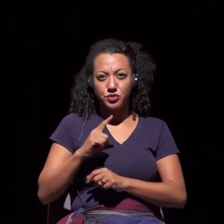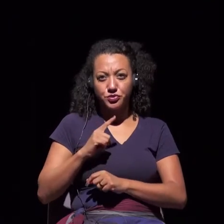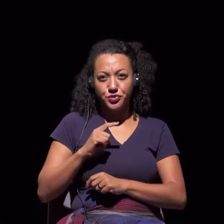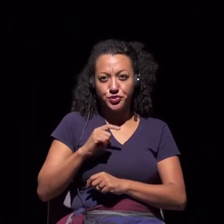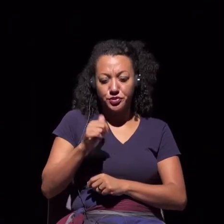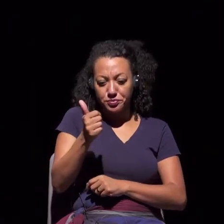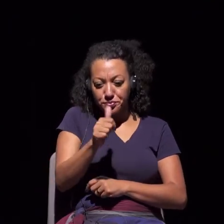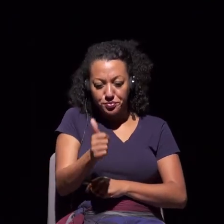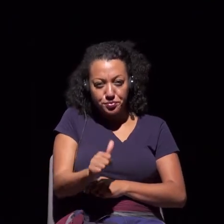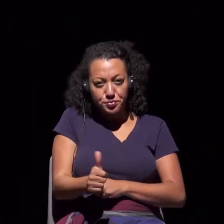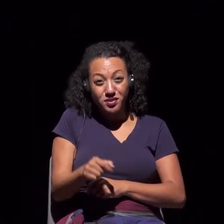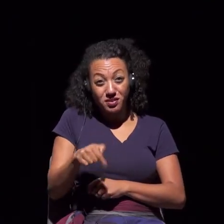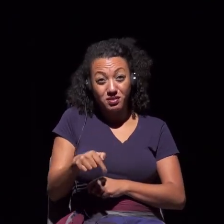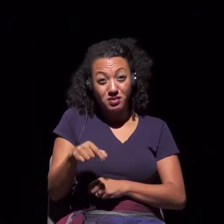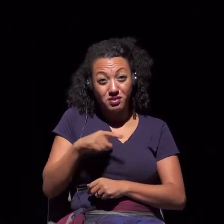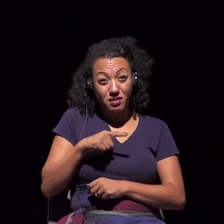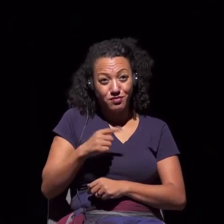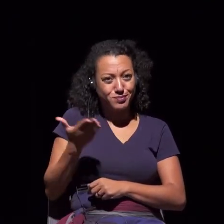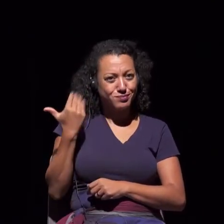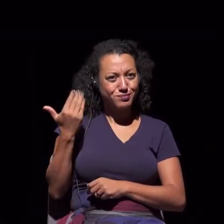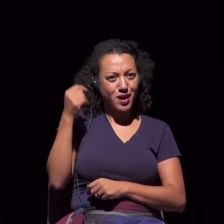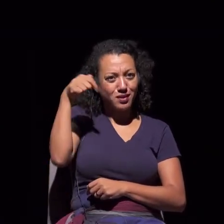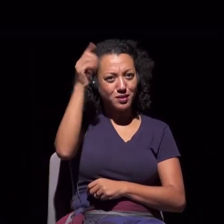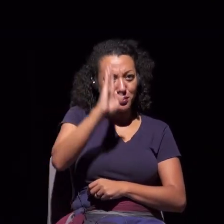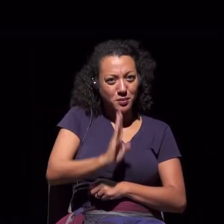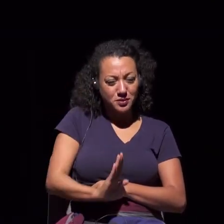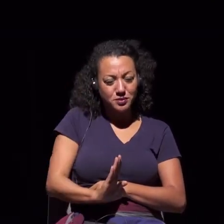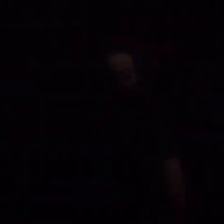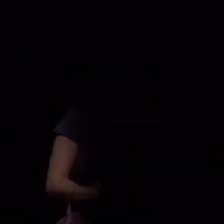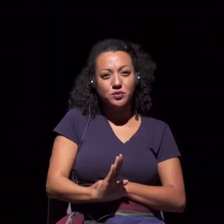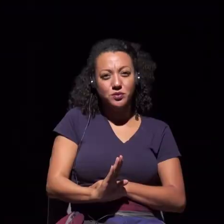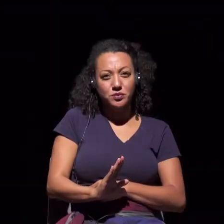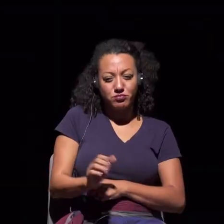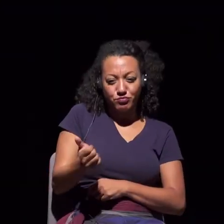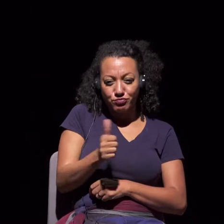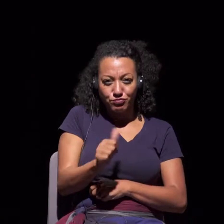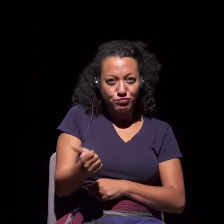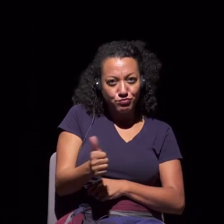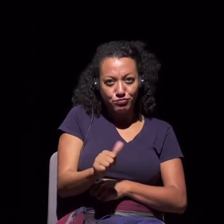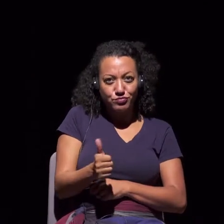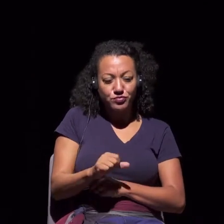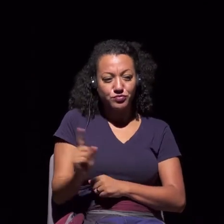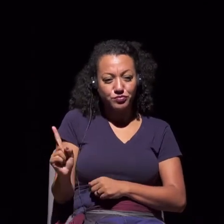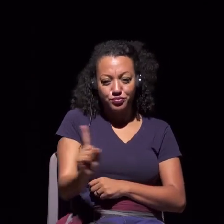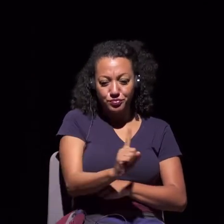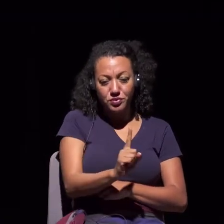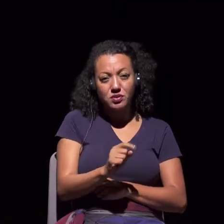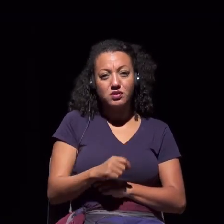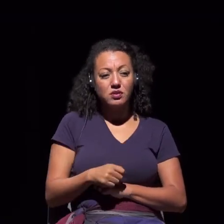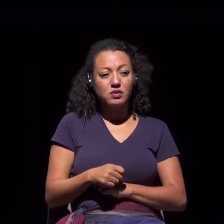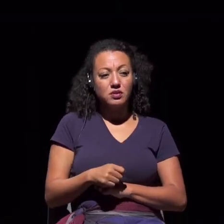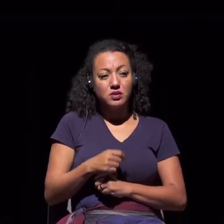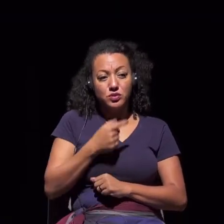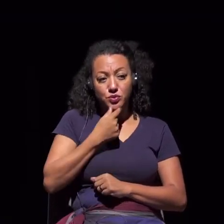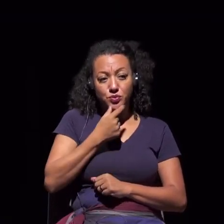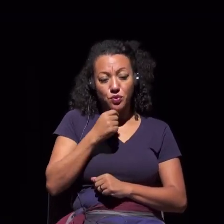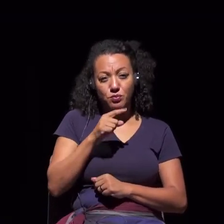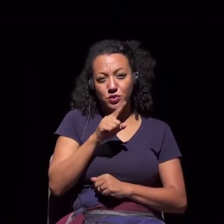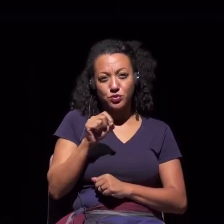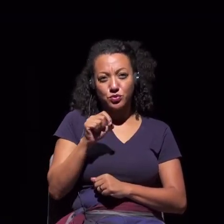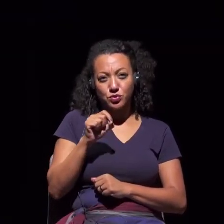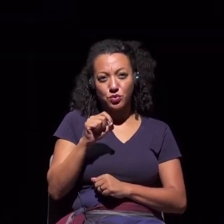Agassiz is a Swiss-born zoologist and Harvard professor that used photography in the mid-1800s as a means